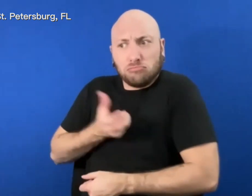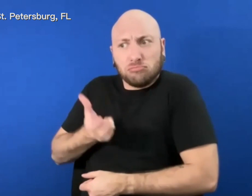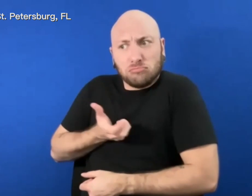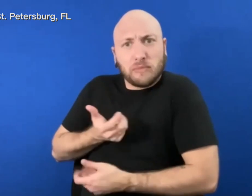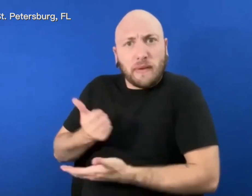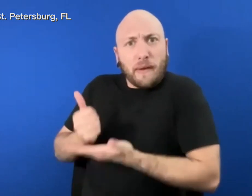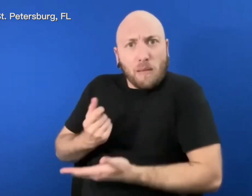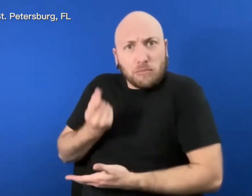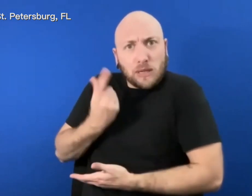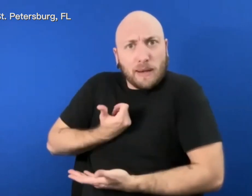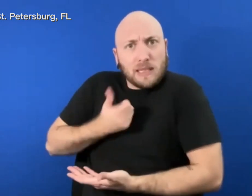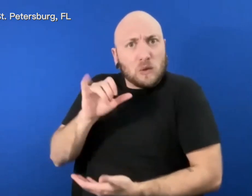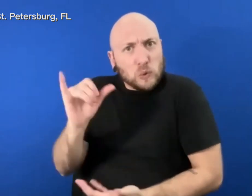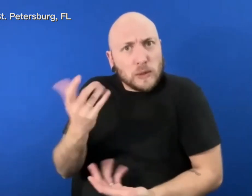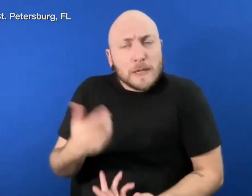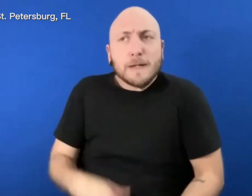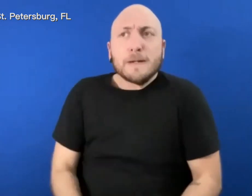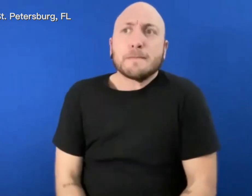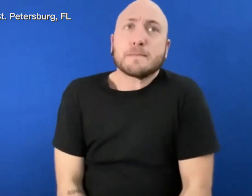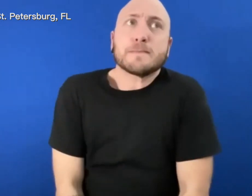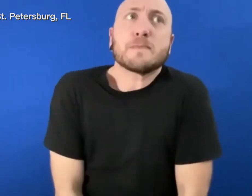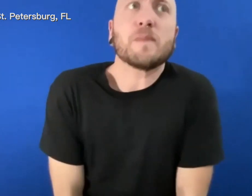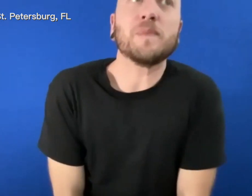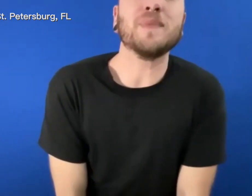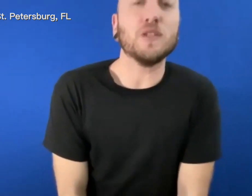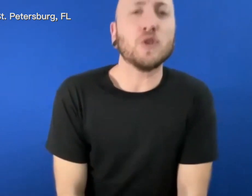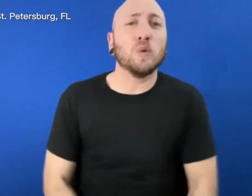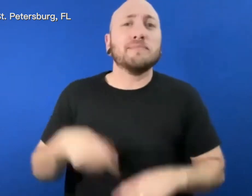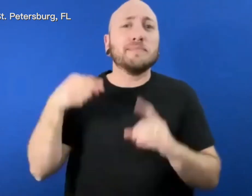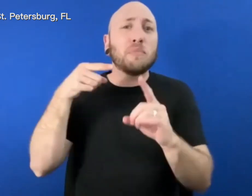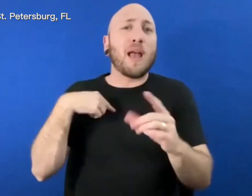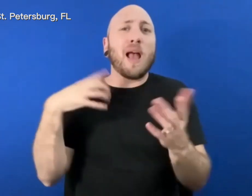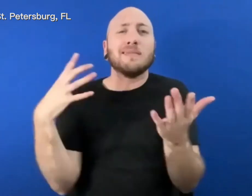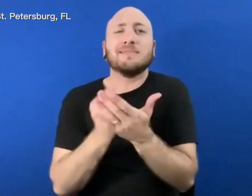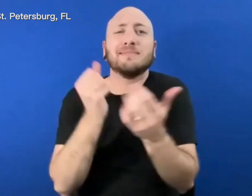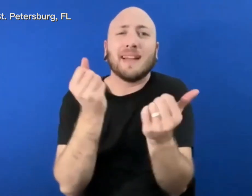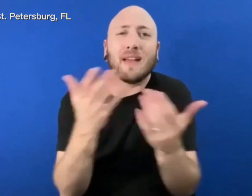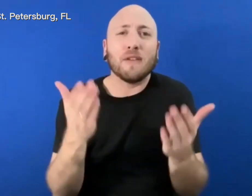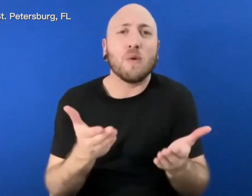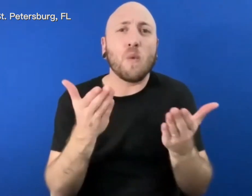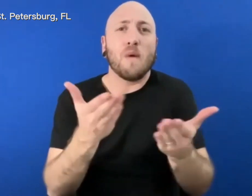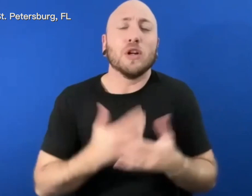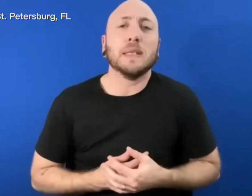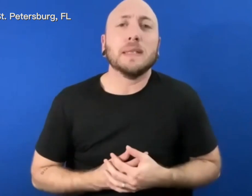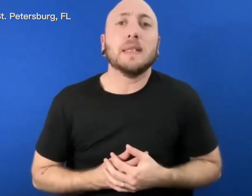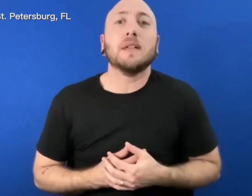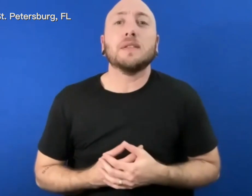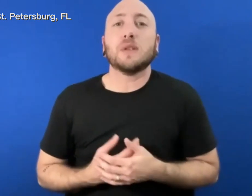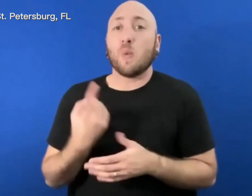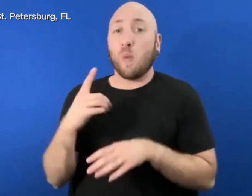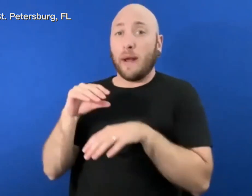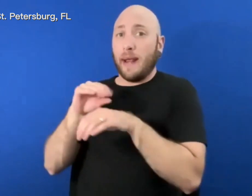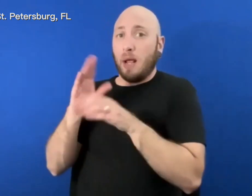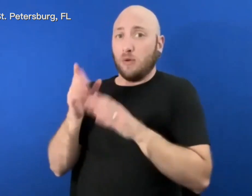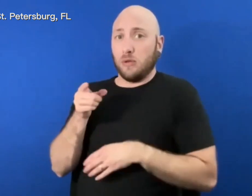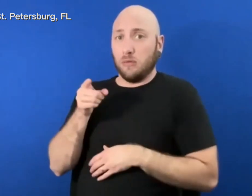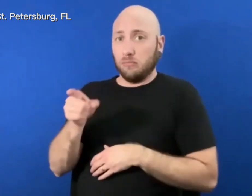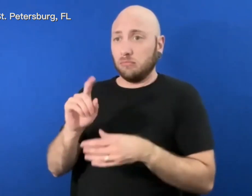everything. And one of the things that one of the counselors in that rehab that stood out to me, she said,